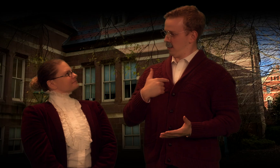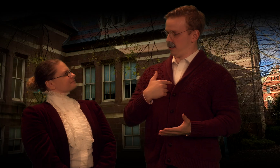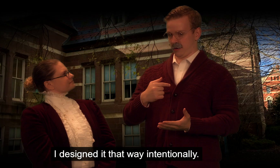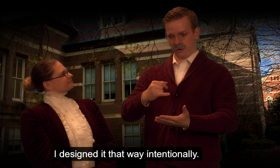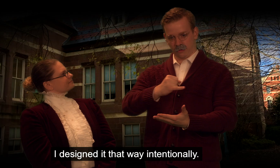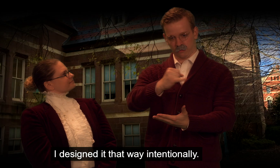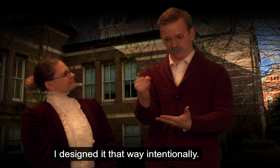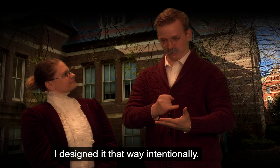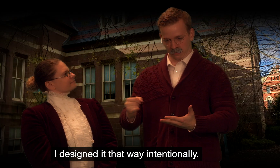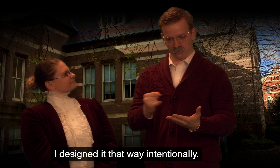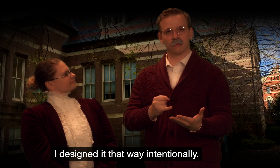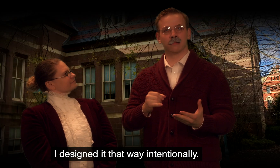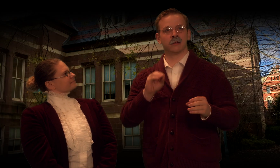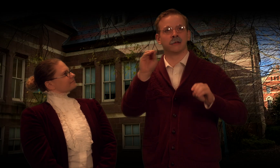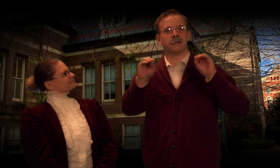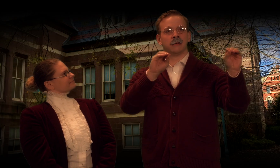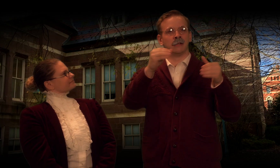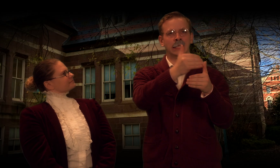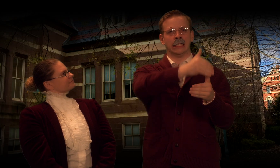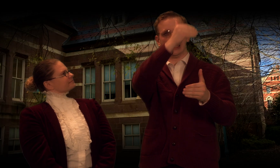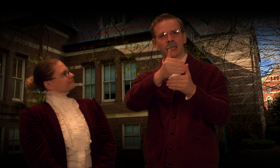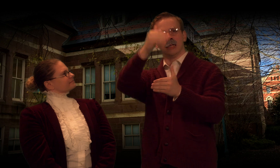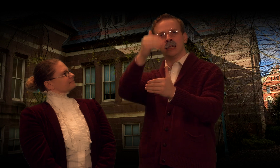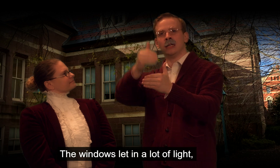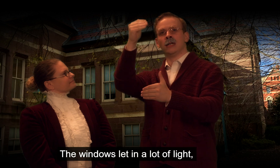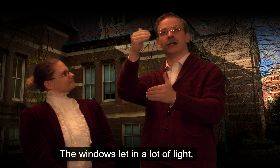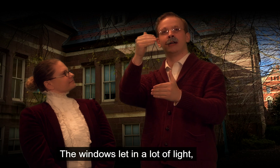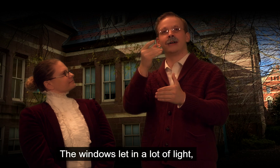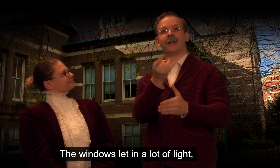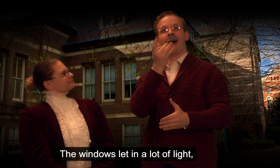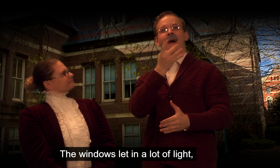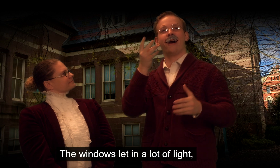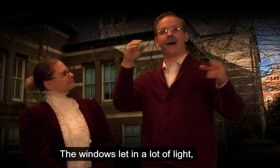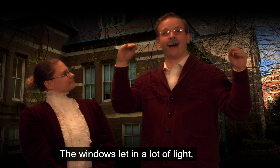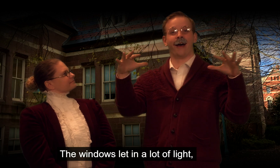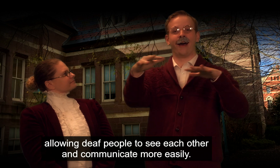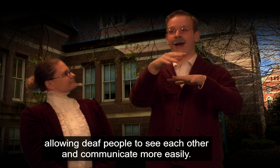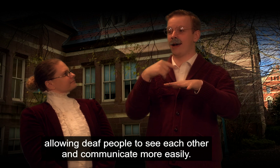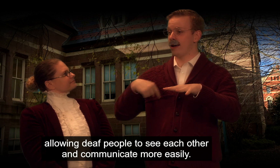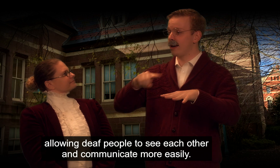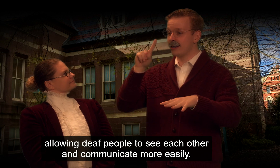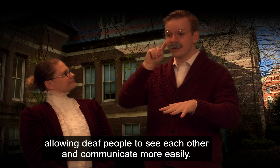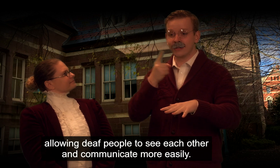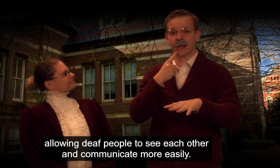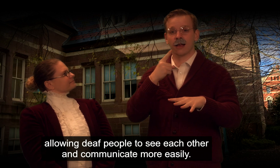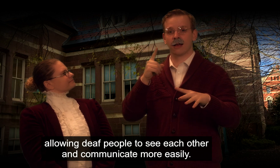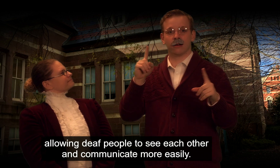I designed it that way intentionally. The windows let in a lot of light, allowing deaf people to see each other and